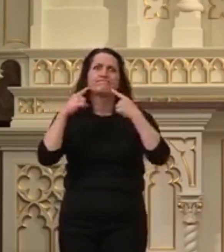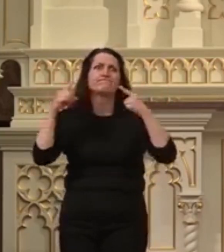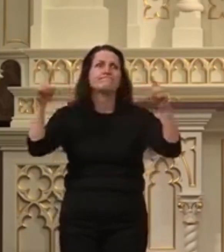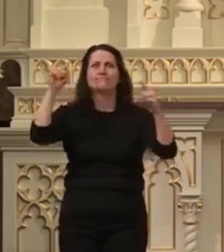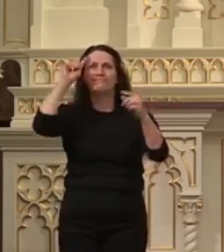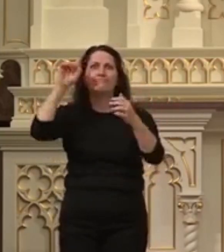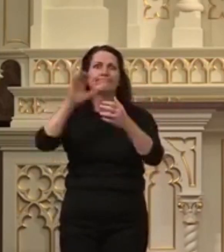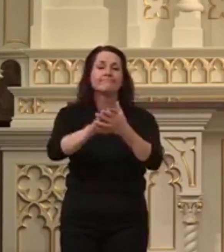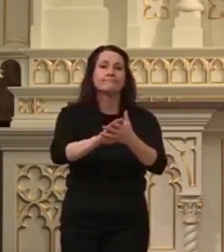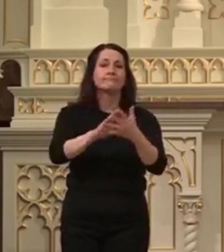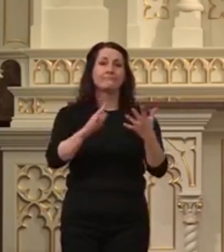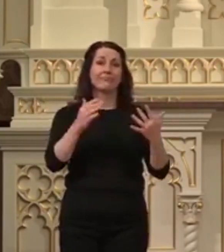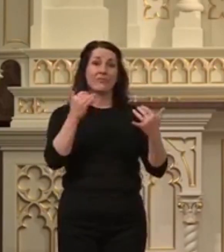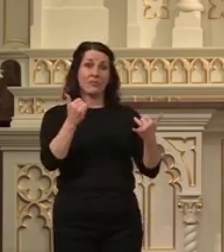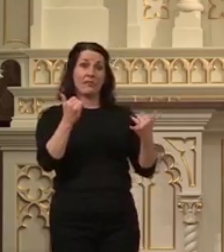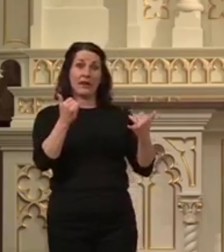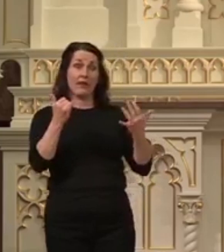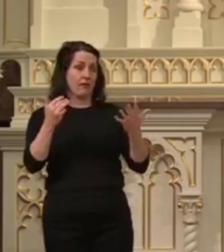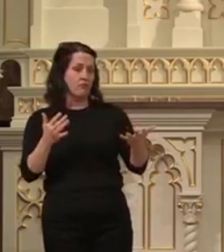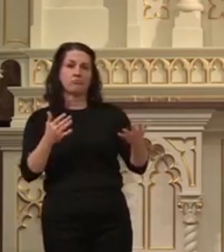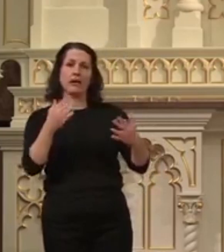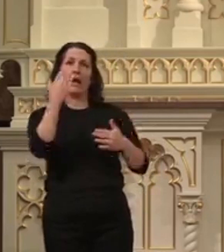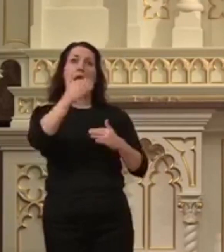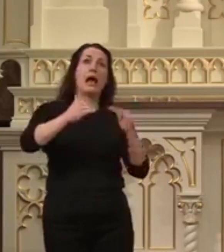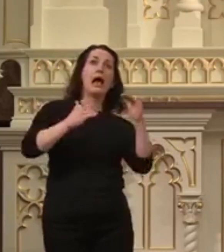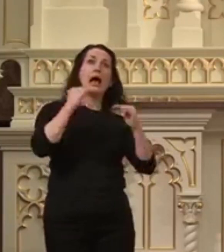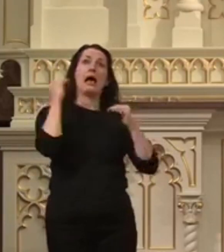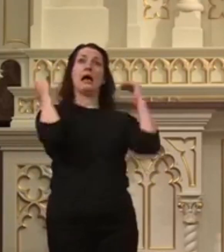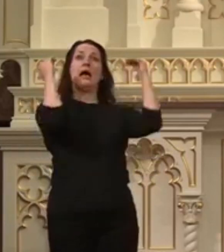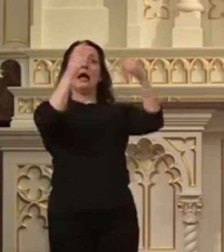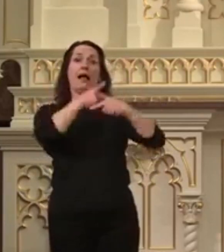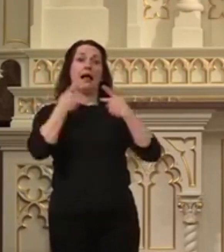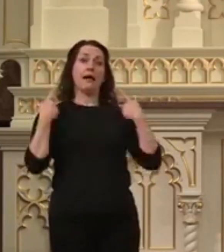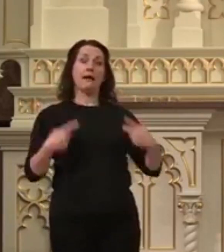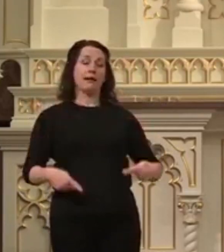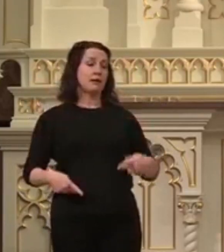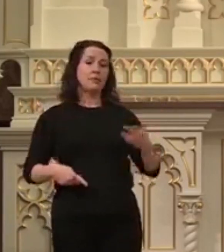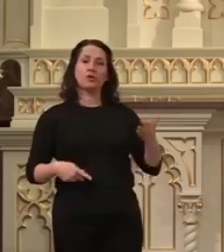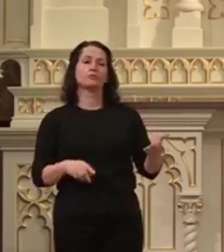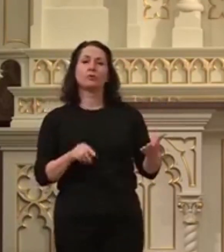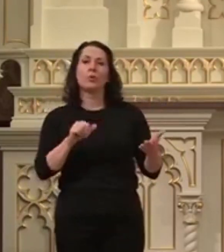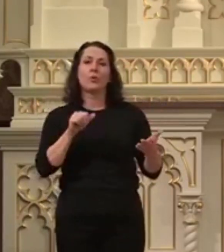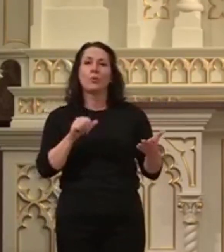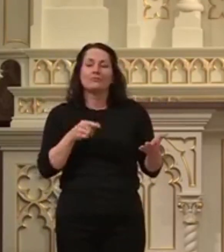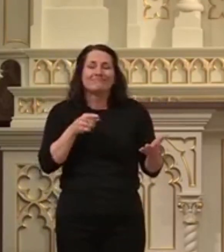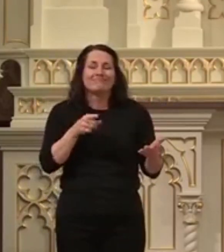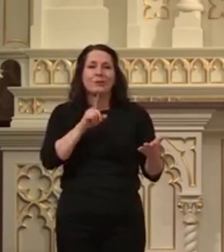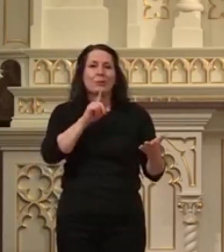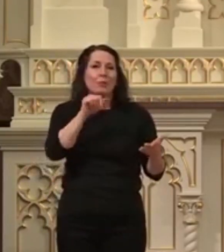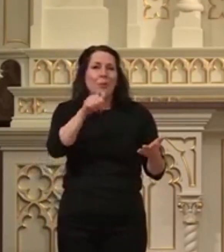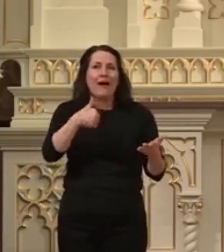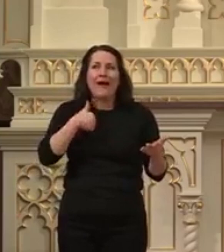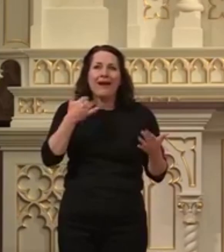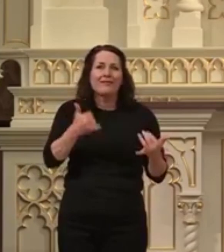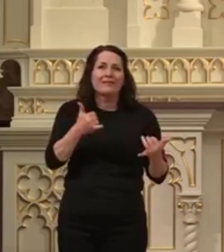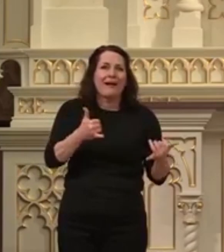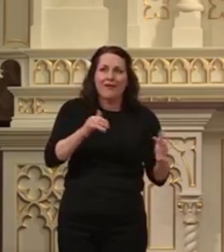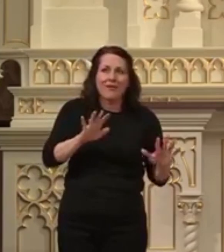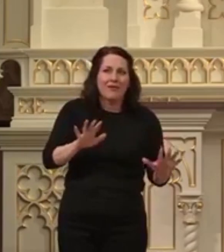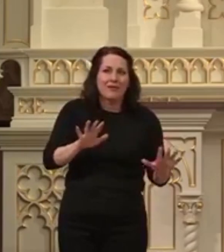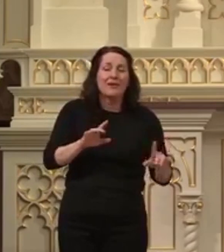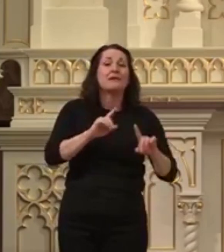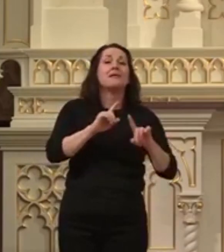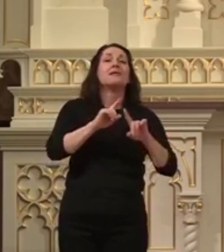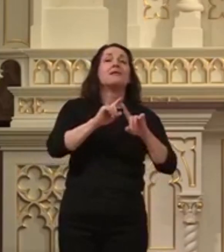For we do not have a high priest who is unable to sympathize with our weaknesses,